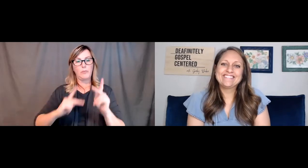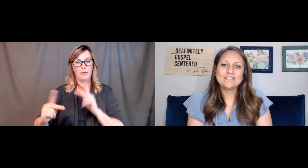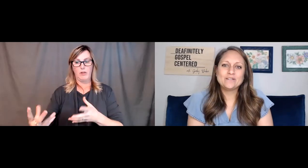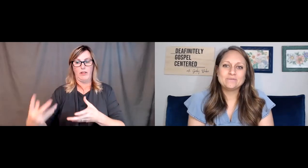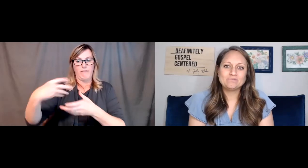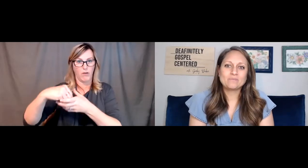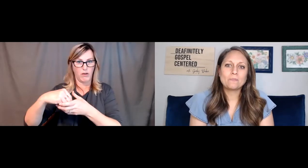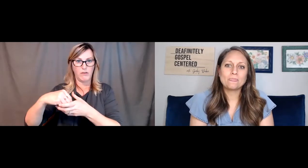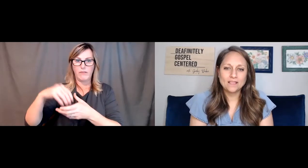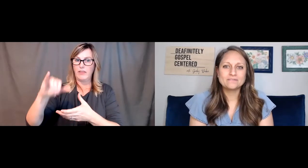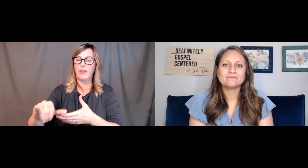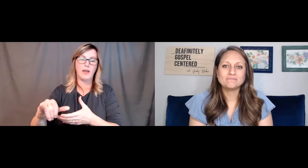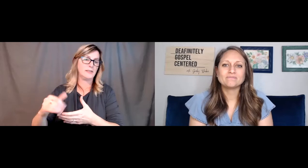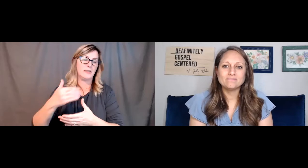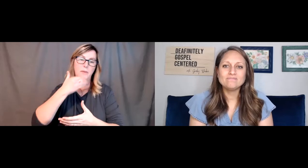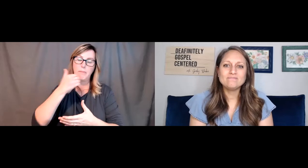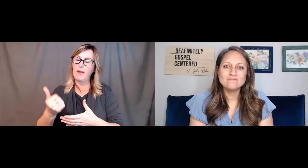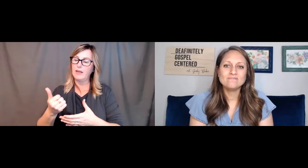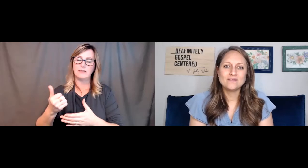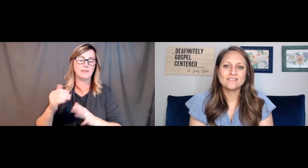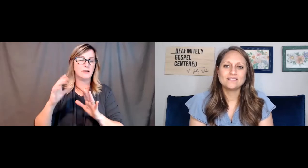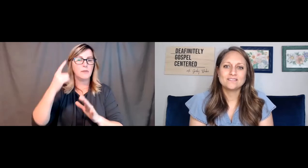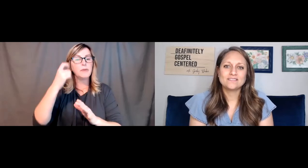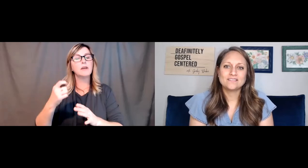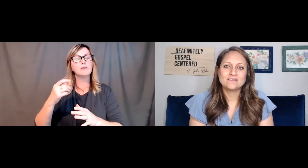Yeah, Sometimes it's also nice absolutely. to have two people involved.